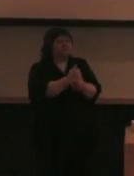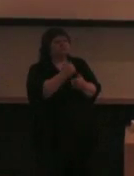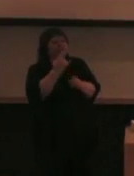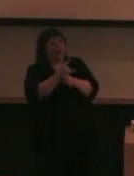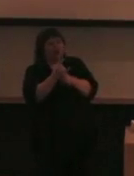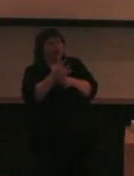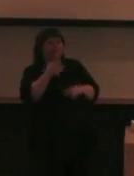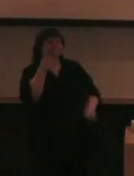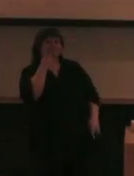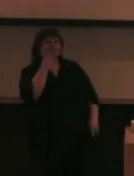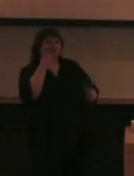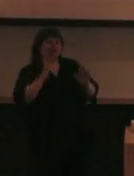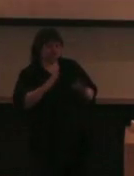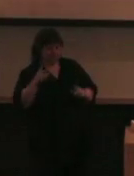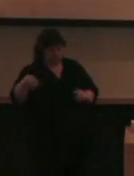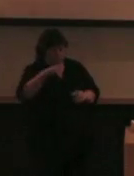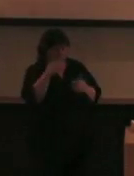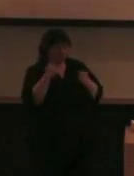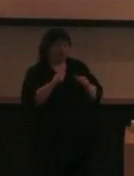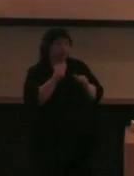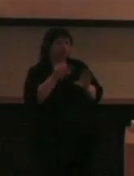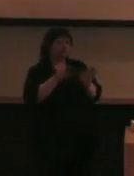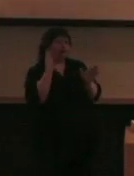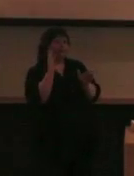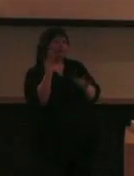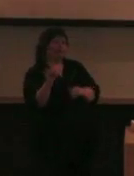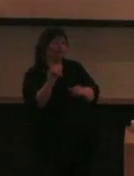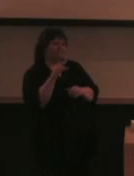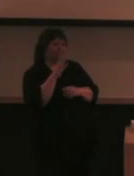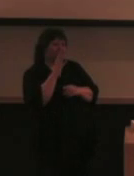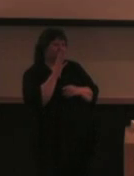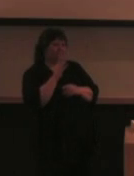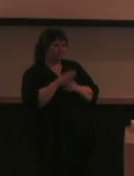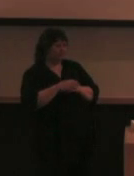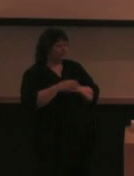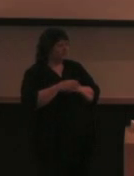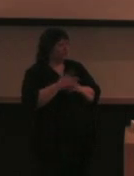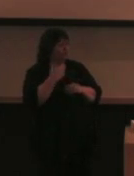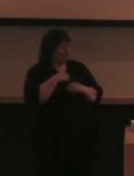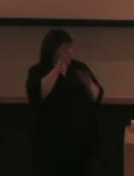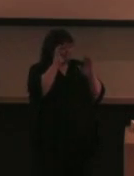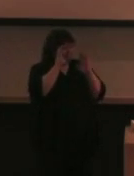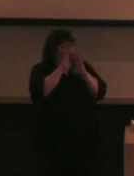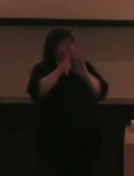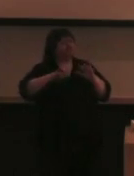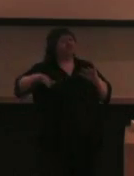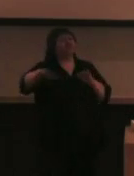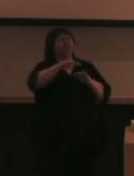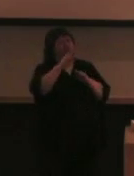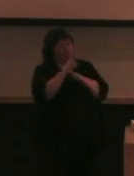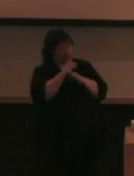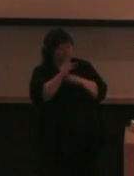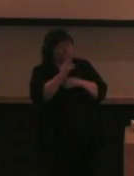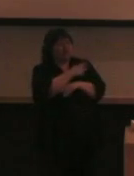those of you who are trying to quit smoking as well. Anyways, we have pictures out there that we work with our patients to manage those